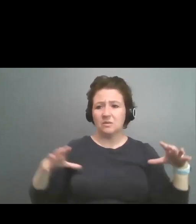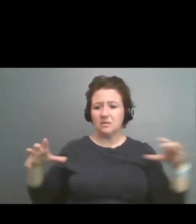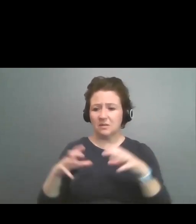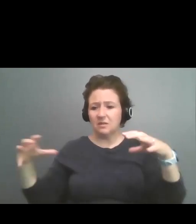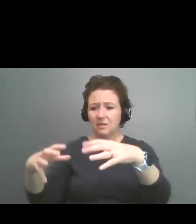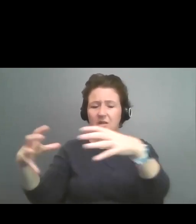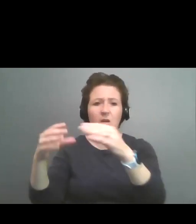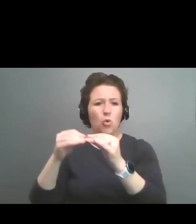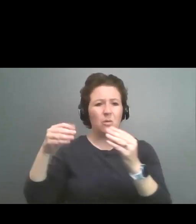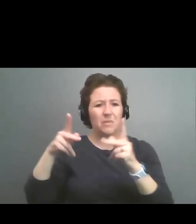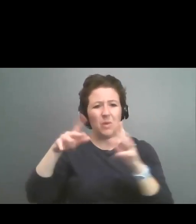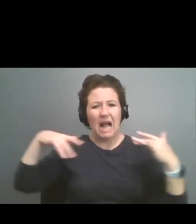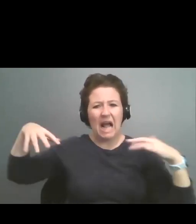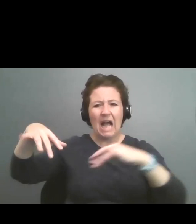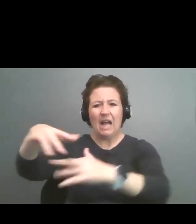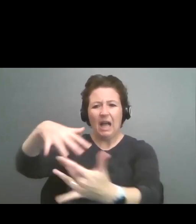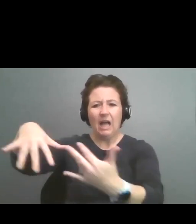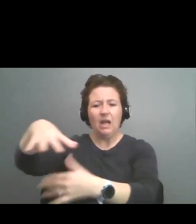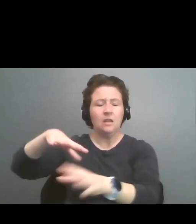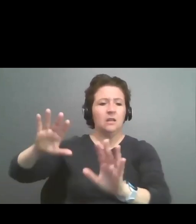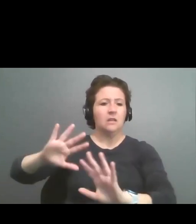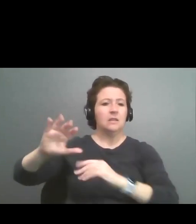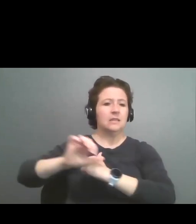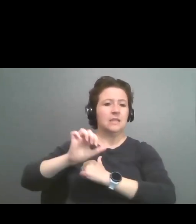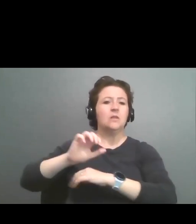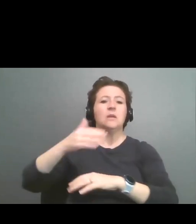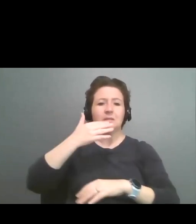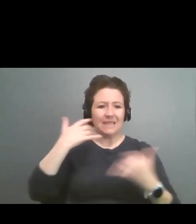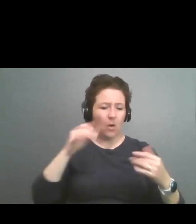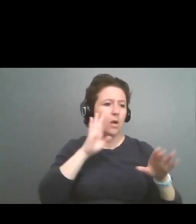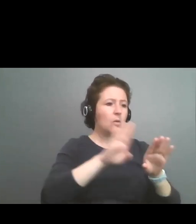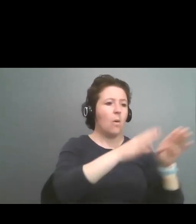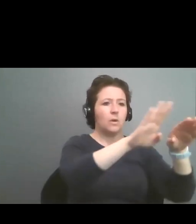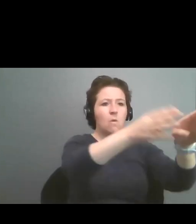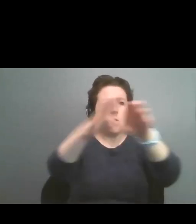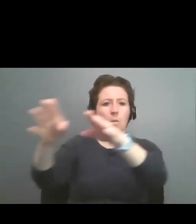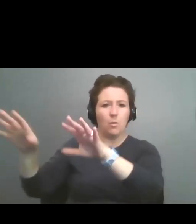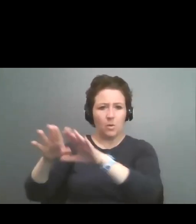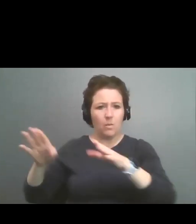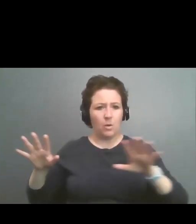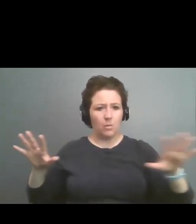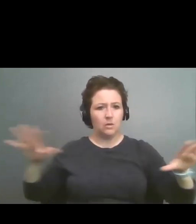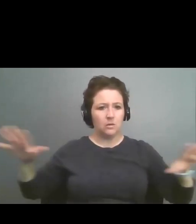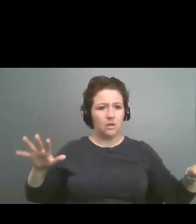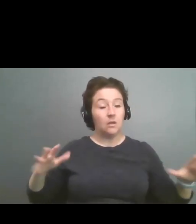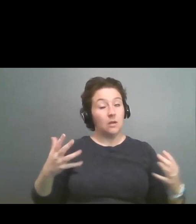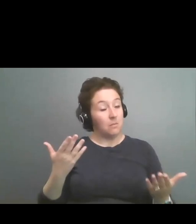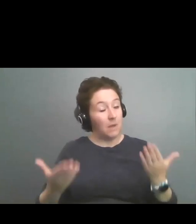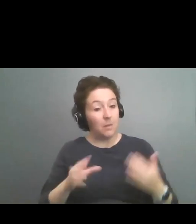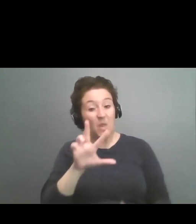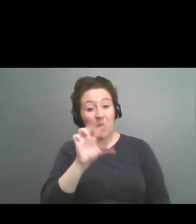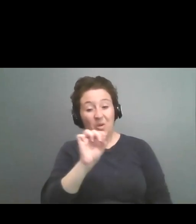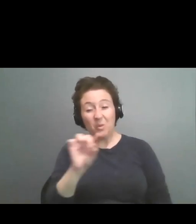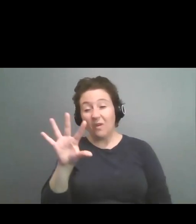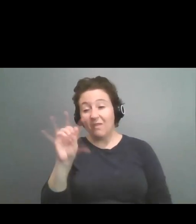the opportunity for more people being there is not a good thing, with possibly having 30 to 50,000 people voting all at the